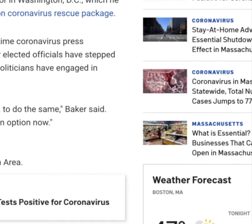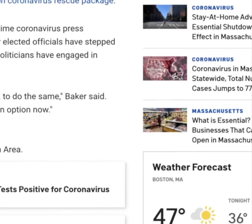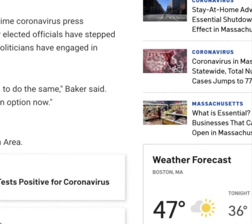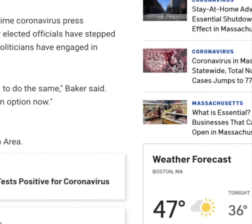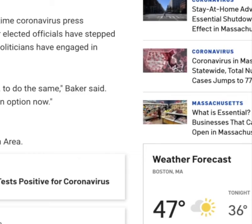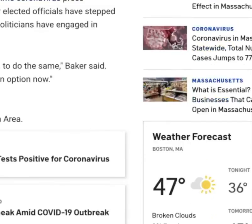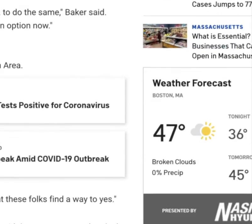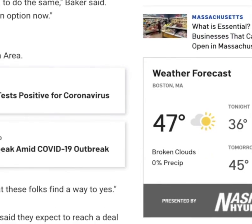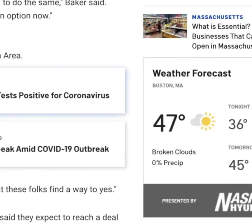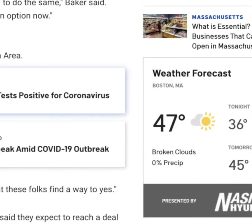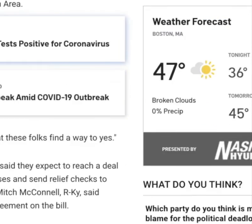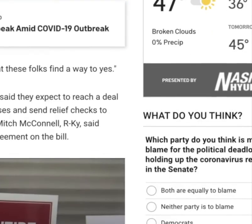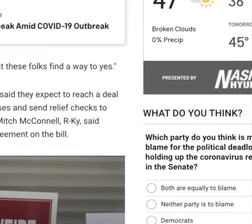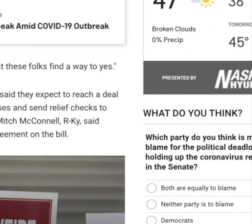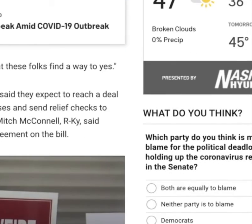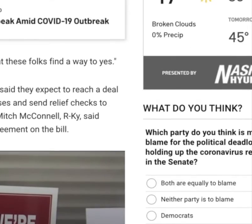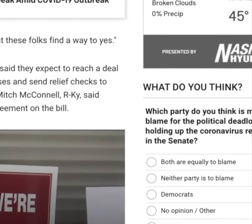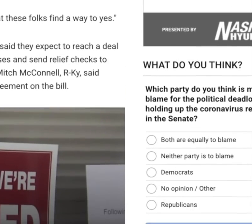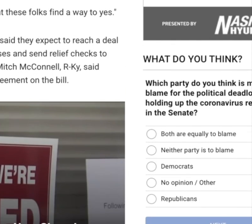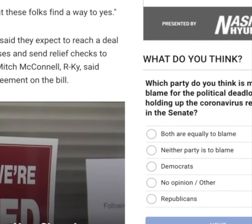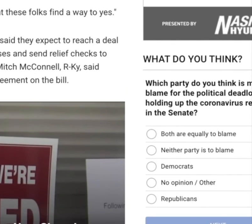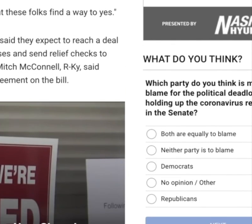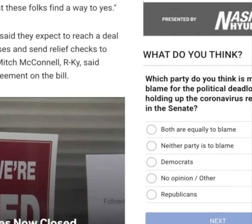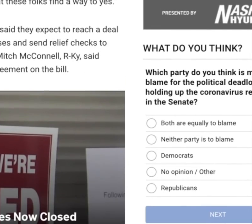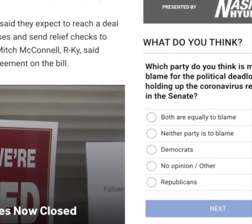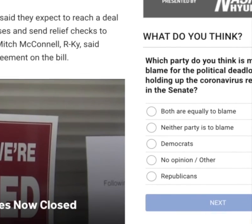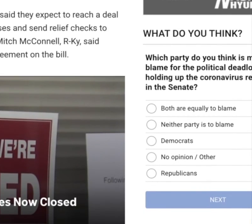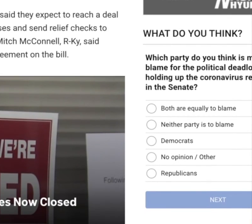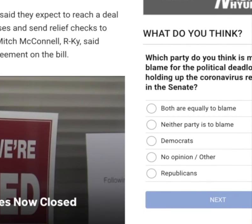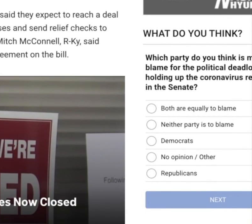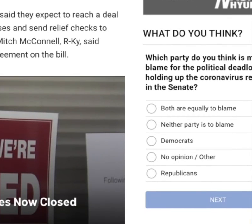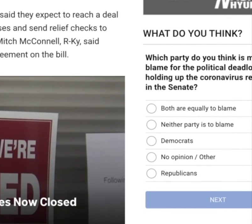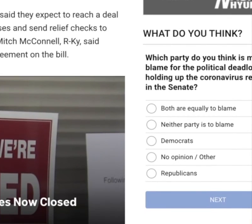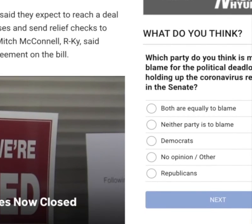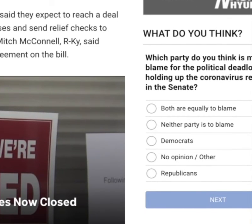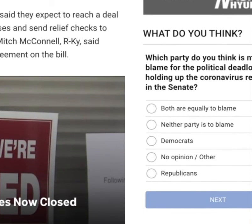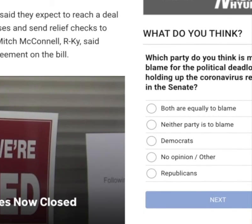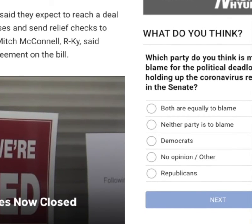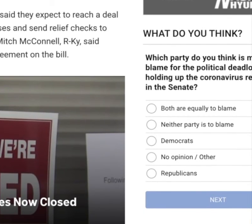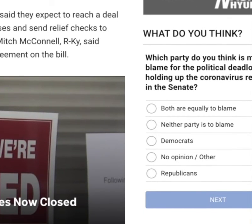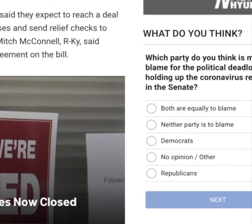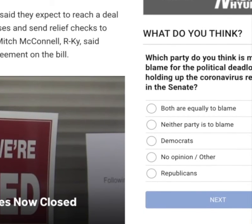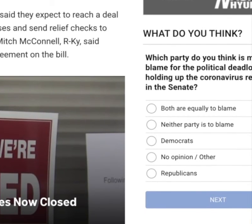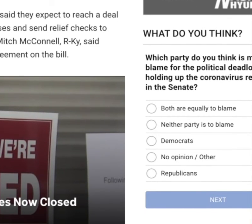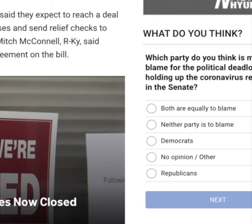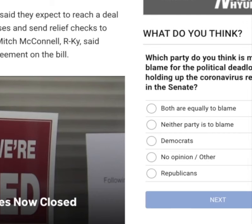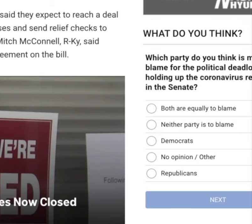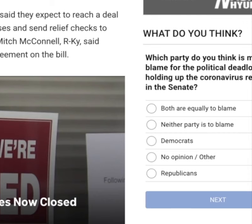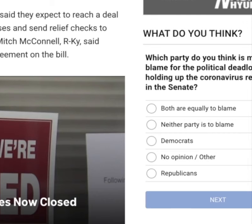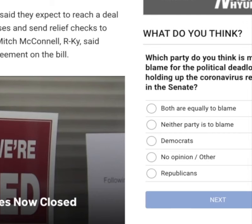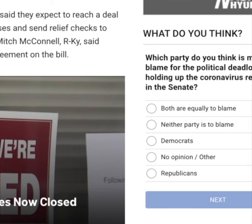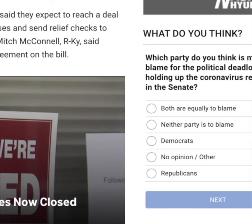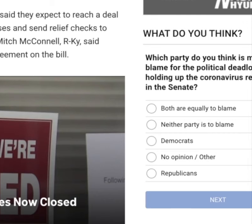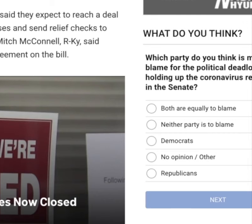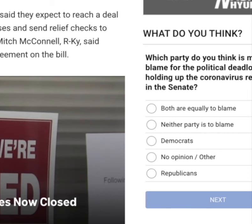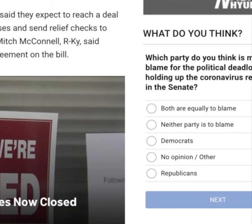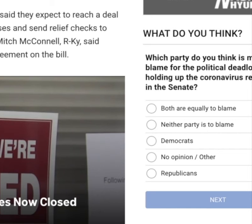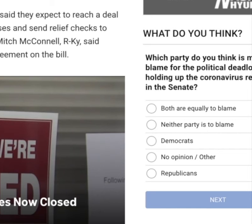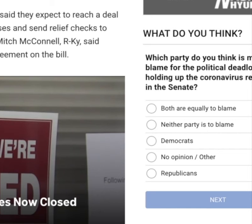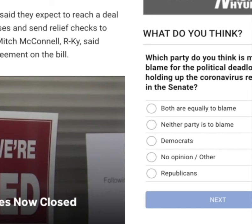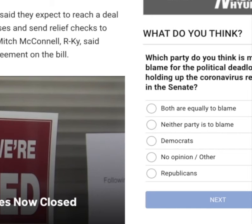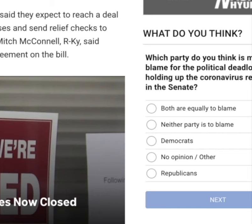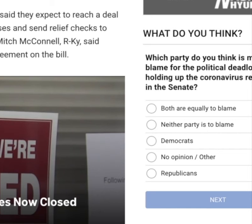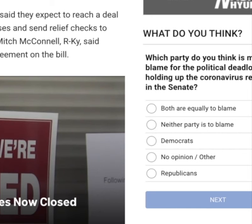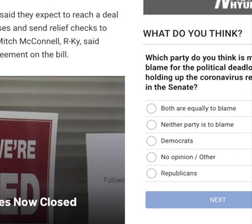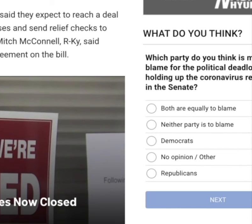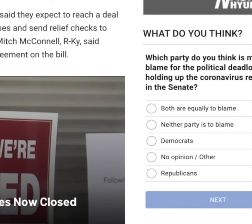on. Basically he gave us the updates, and what he's saying is, make a deal, he added. I think it's critical that these folks find